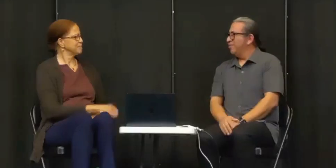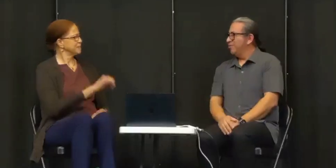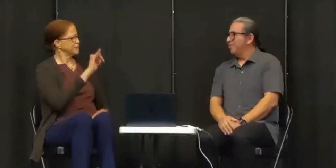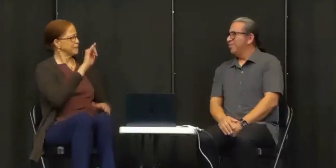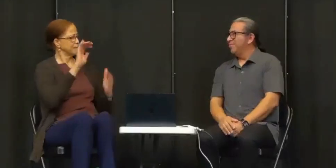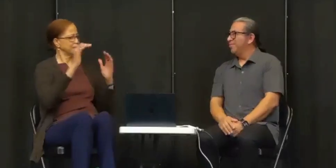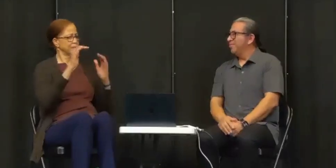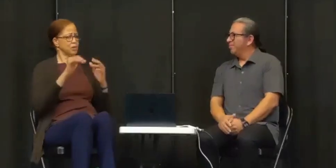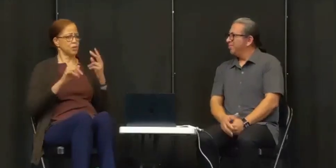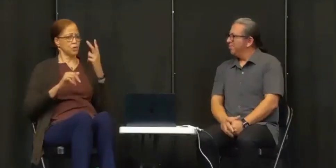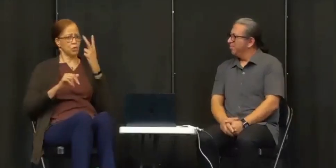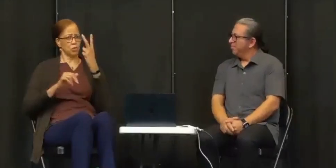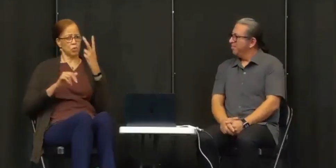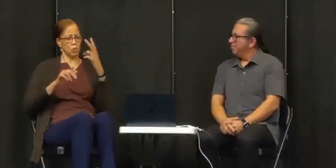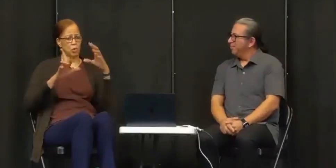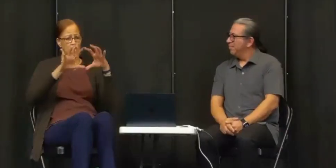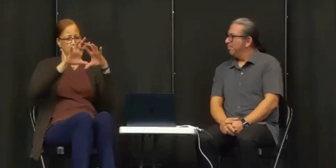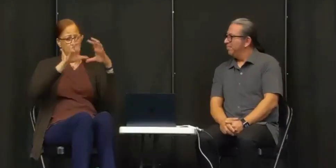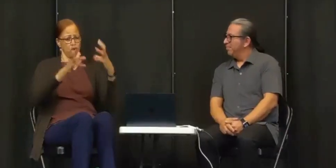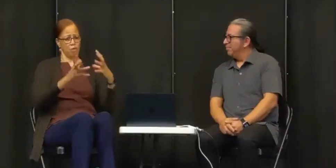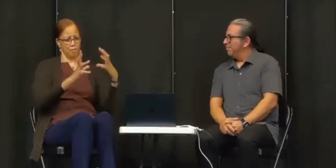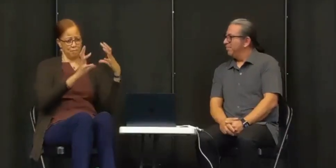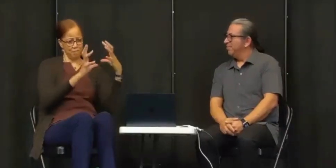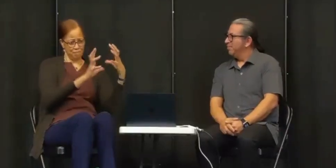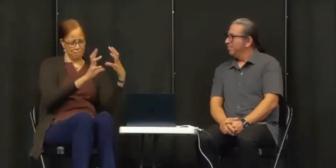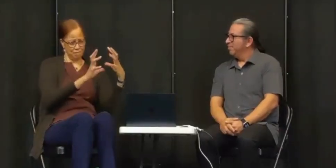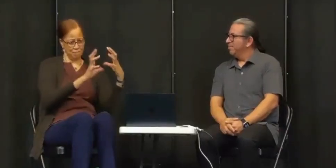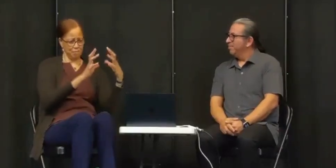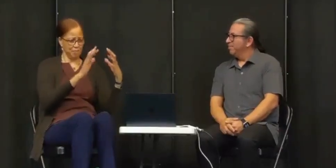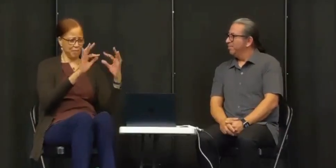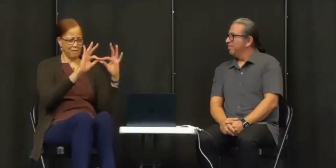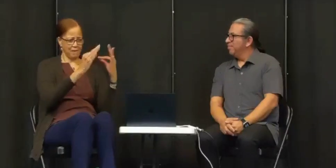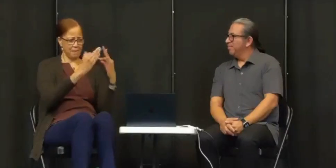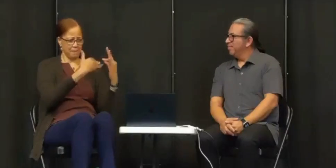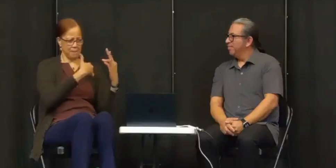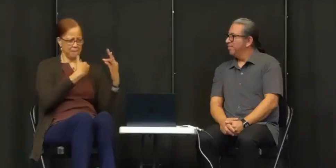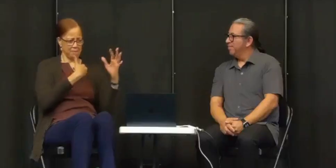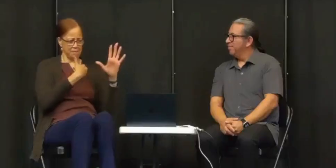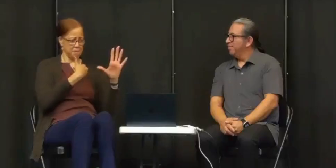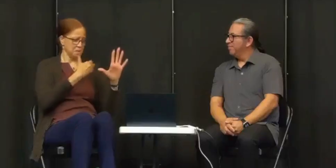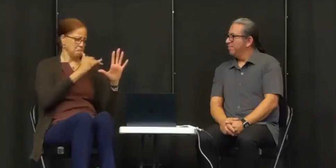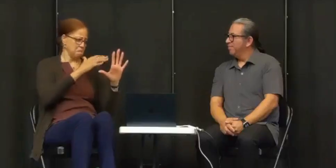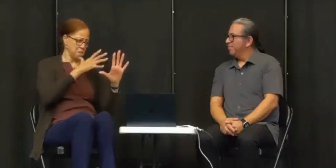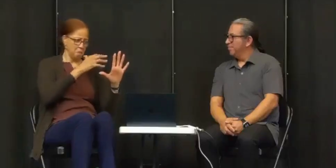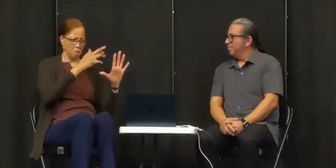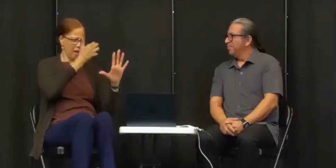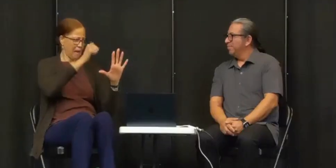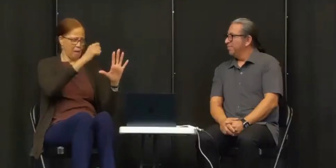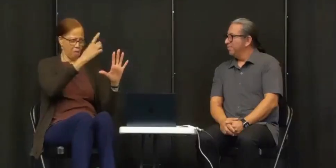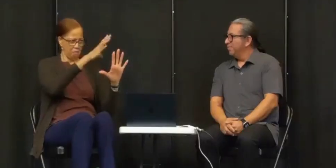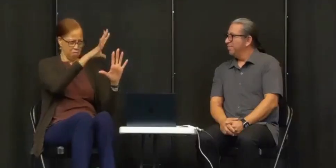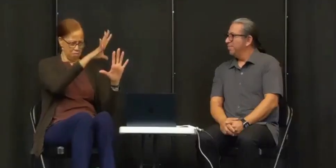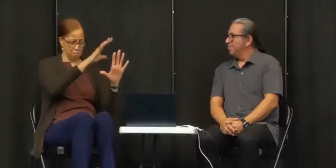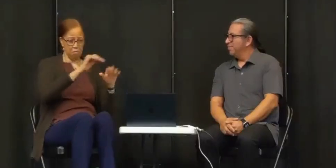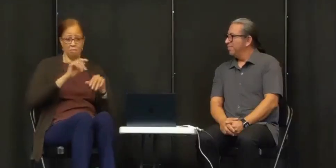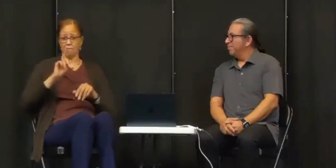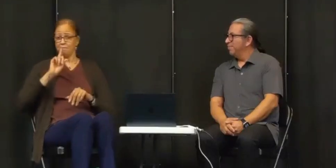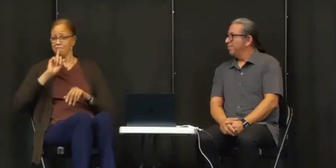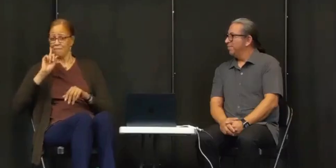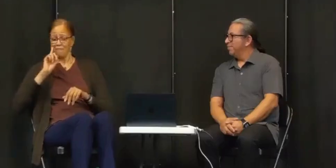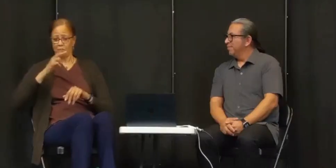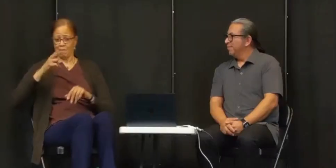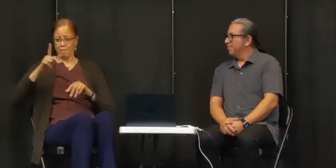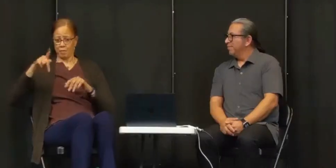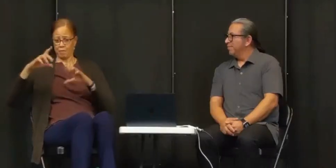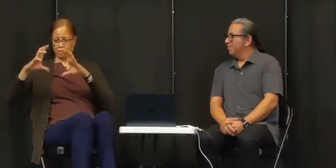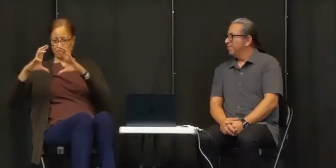away with expressive. I feel like it's similar. There's two groups. There's family members, right? There's your mother, father, whoever that